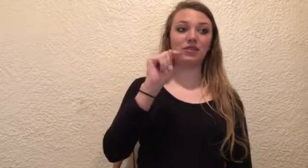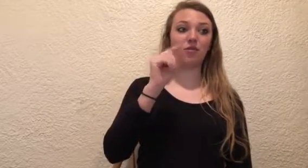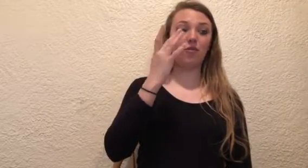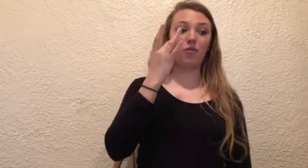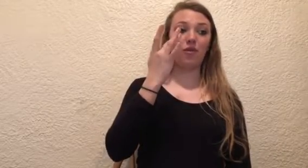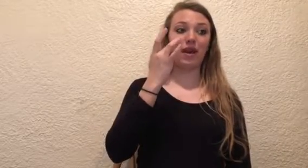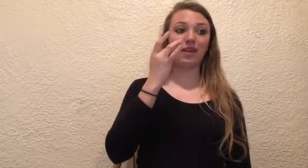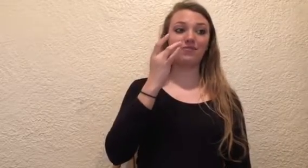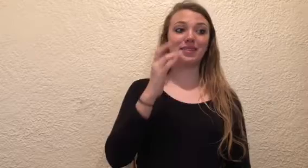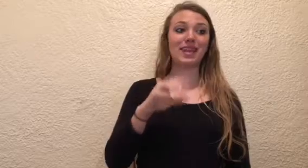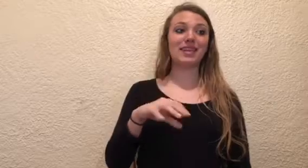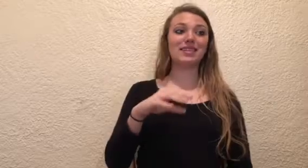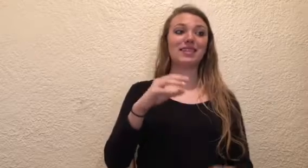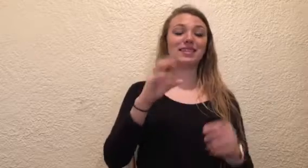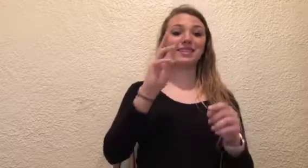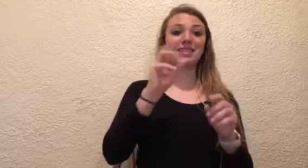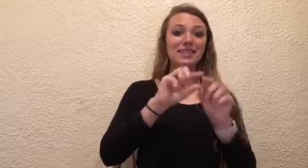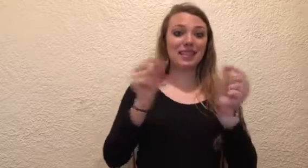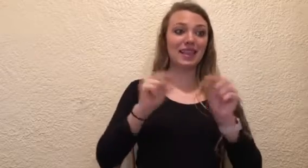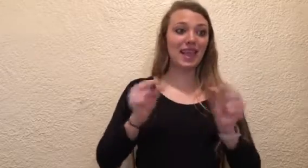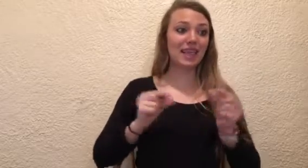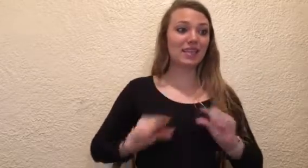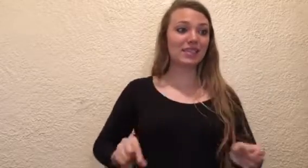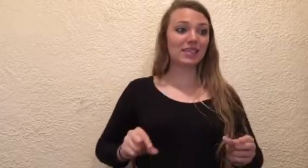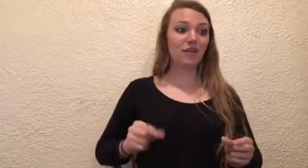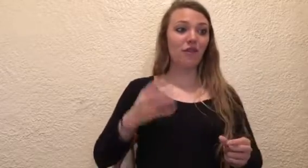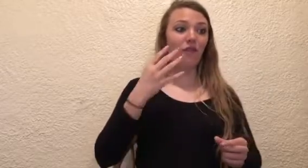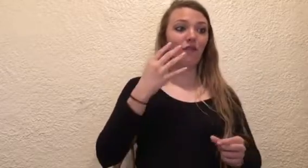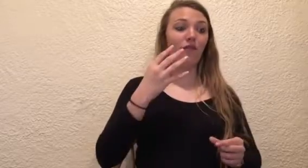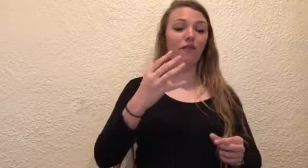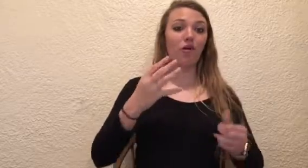6 legs, and 4 and antennas.